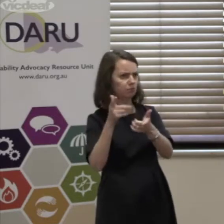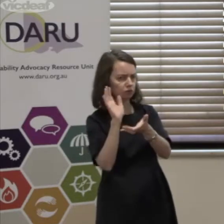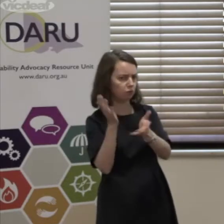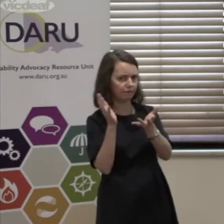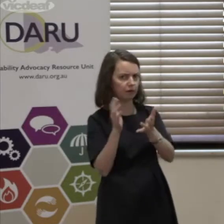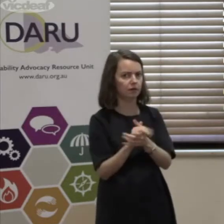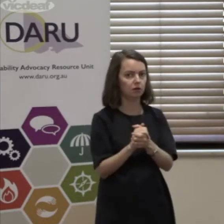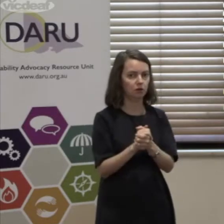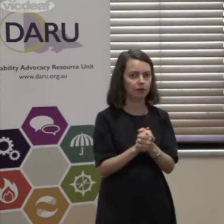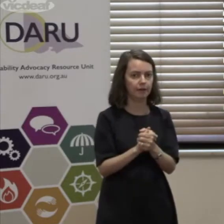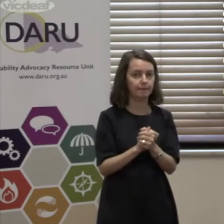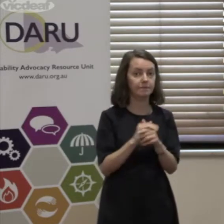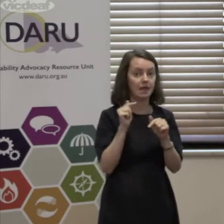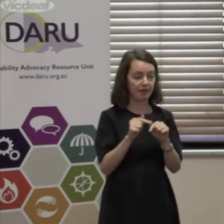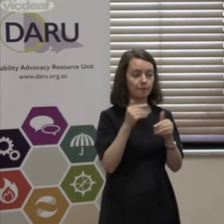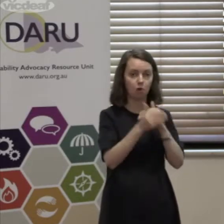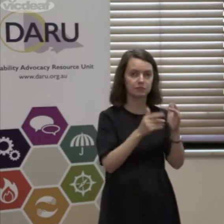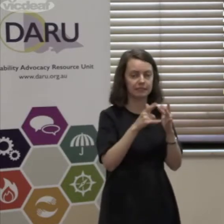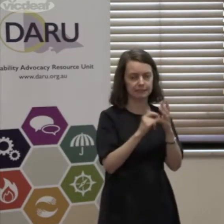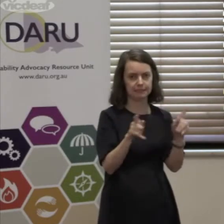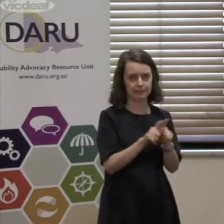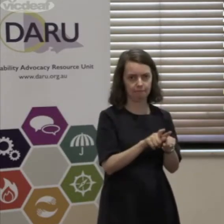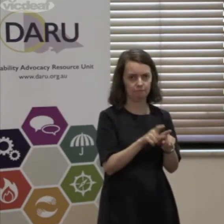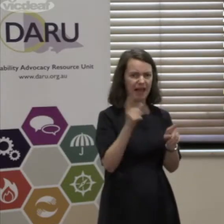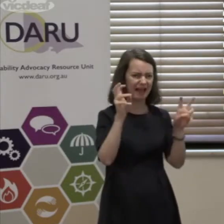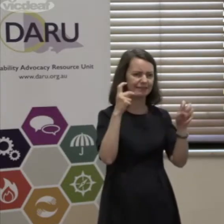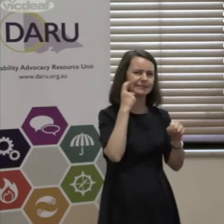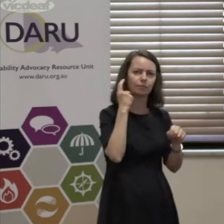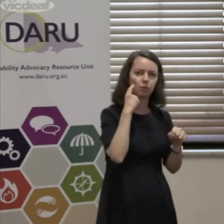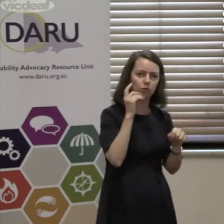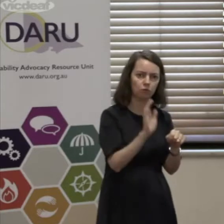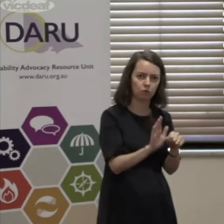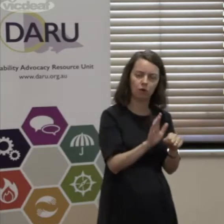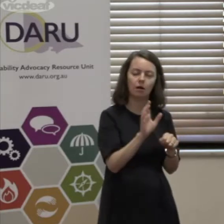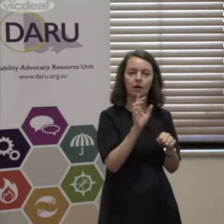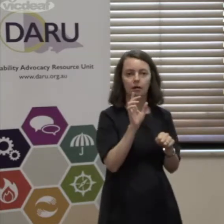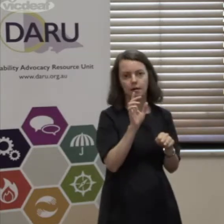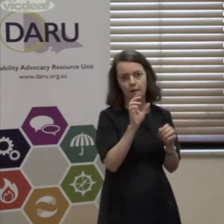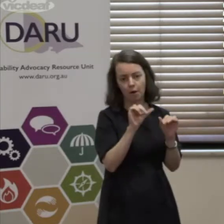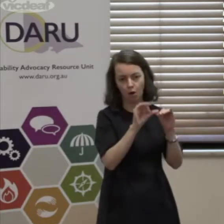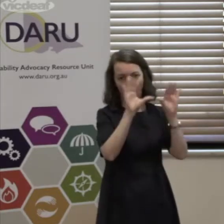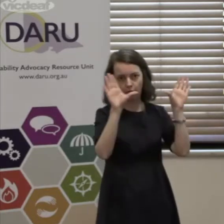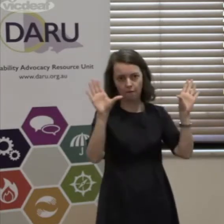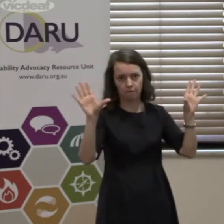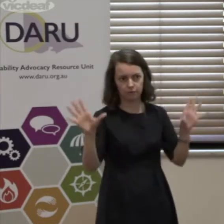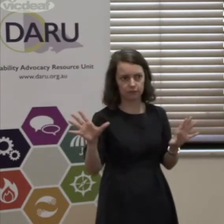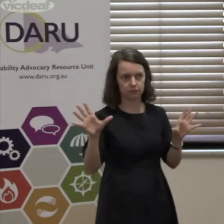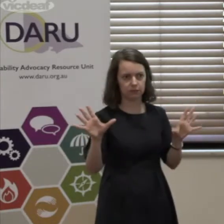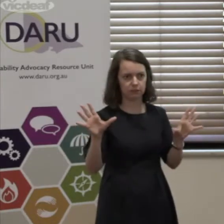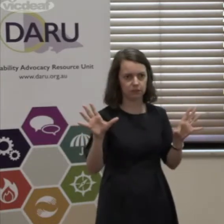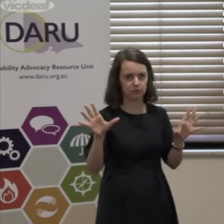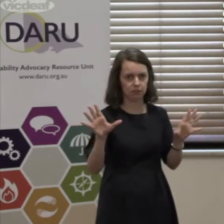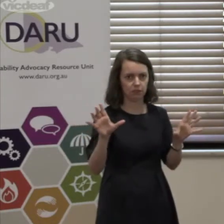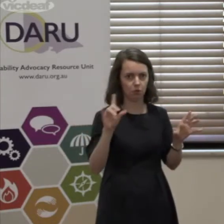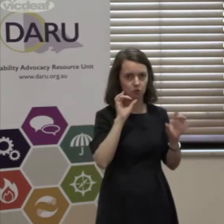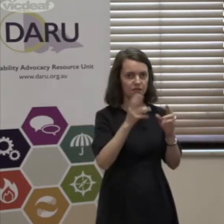need. So you can do that. So that process should be relatively simple, although, of course, as we keep reiterating, is likely to start on